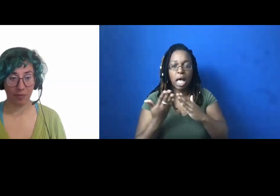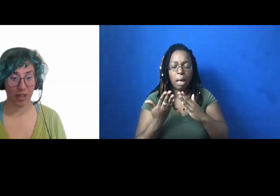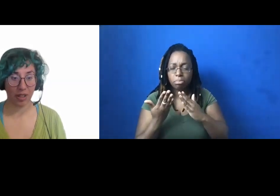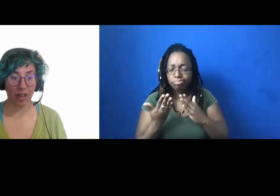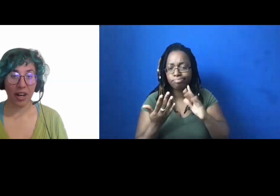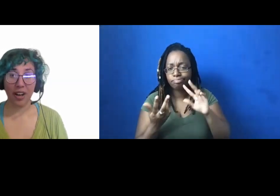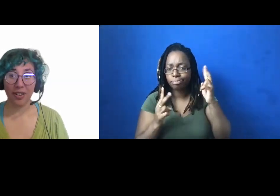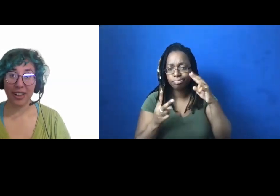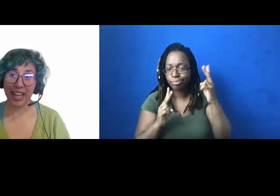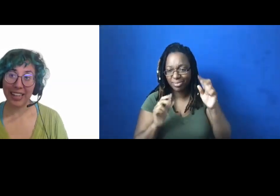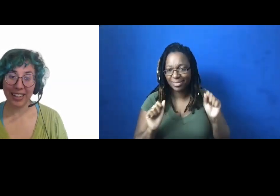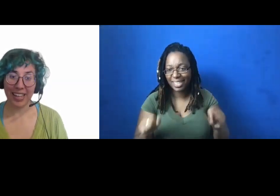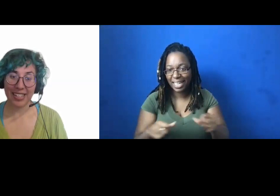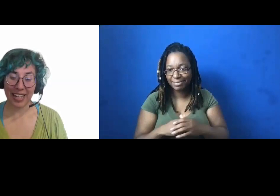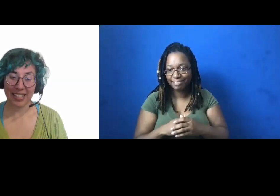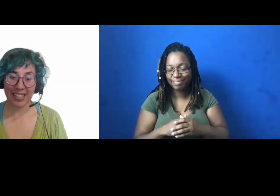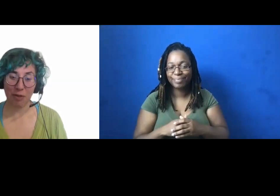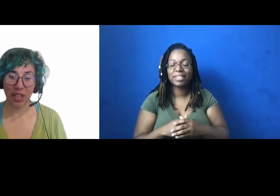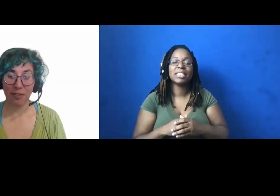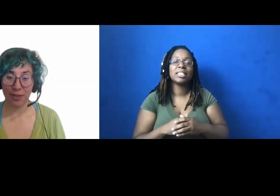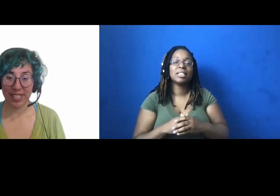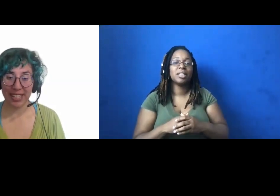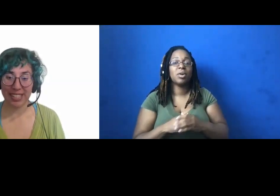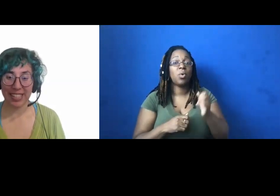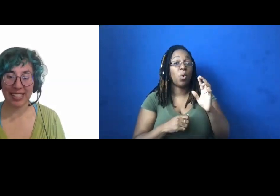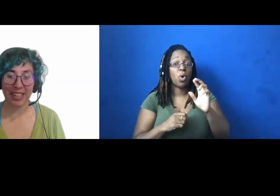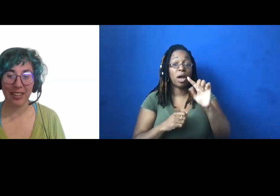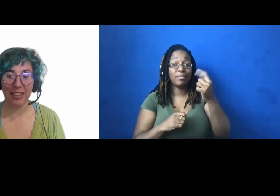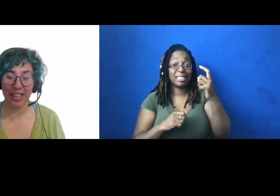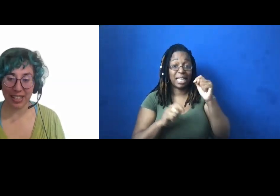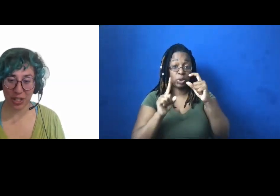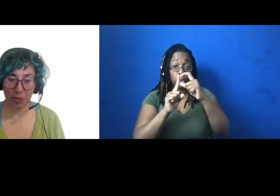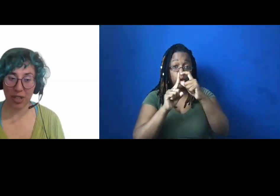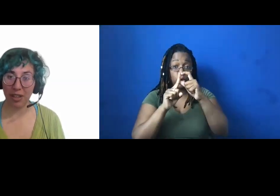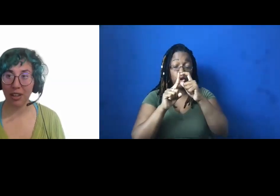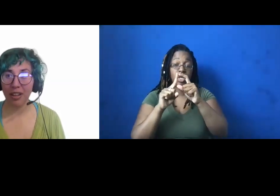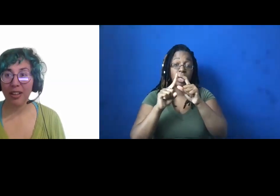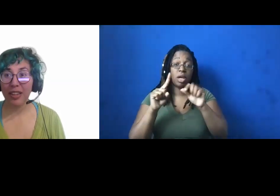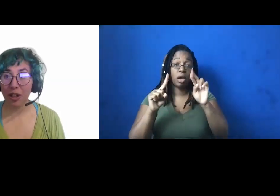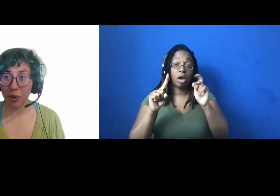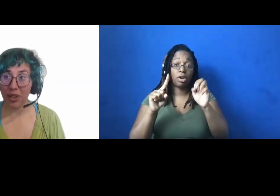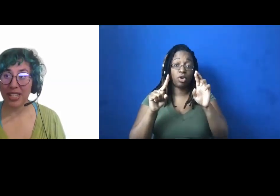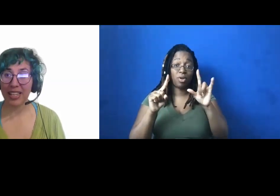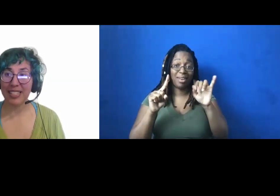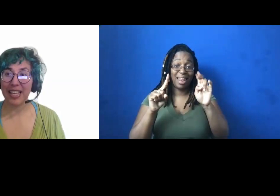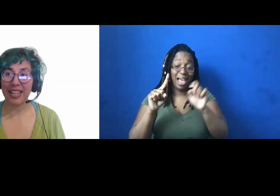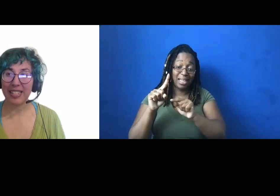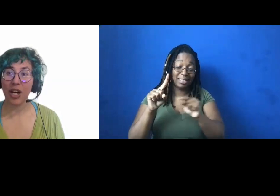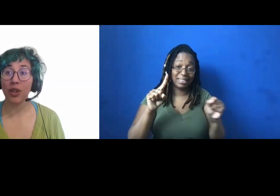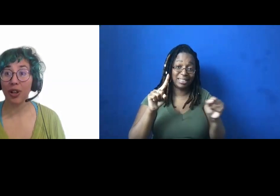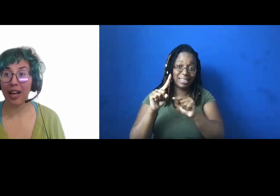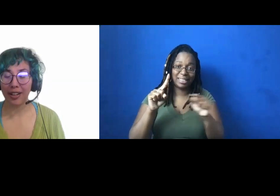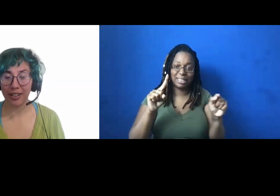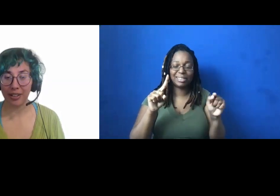understanding. Underlining a text can be confusing since links should be the only text that